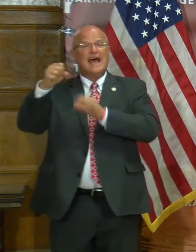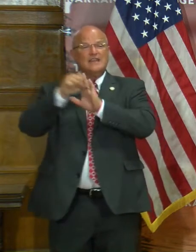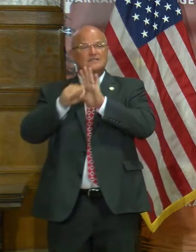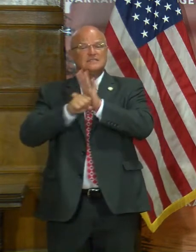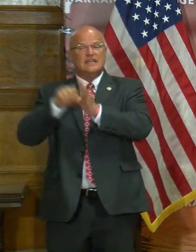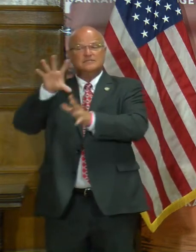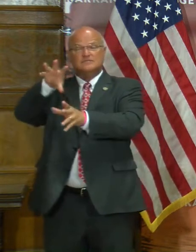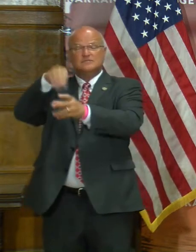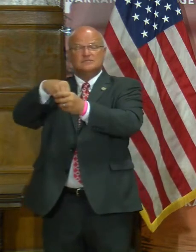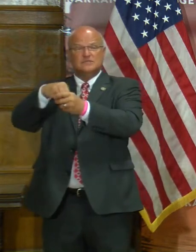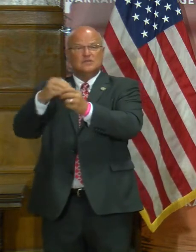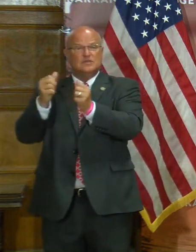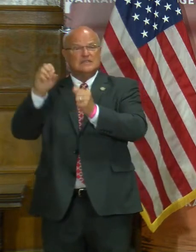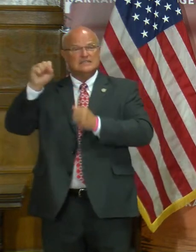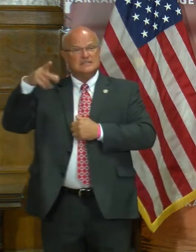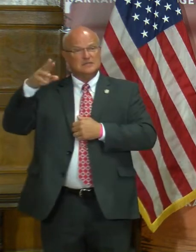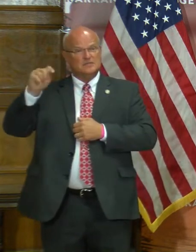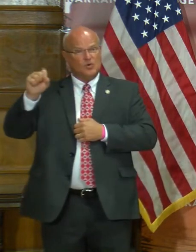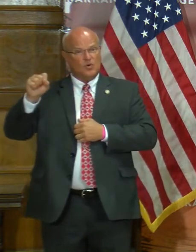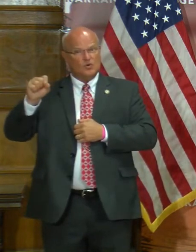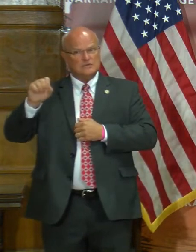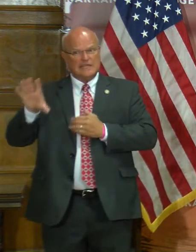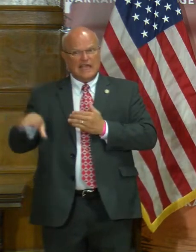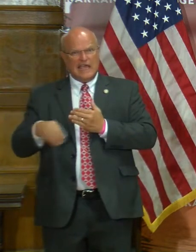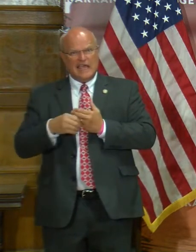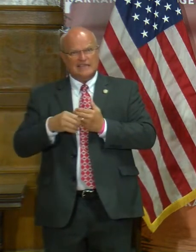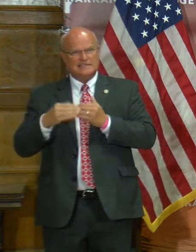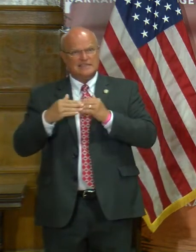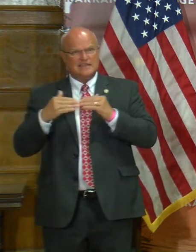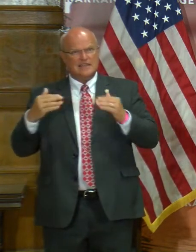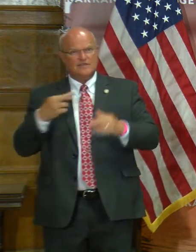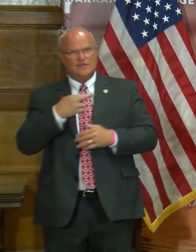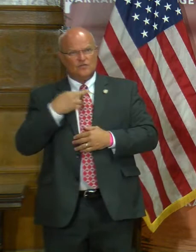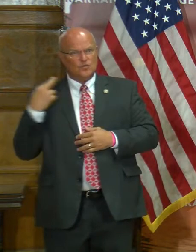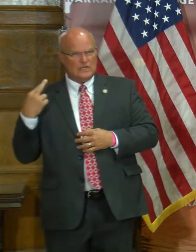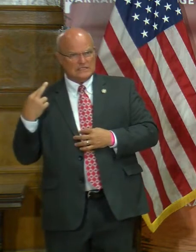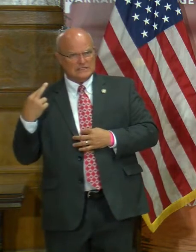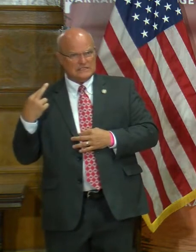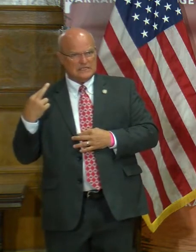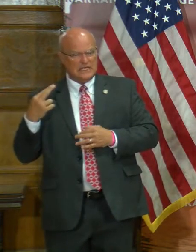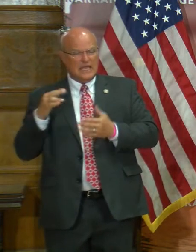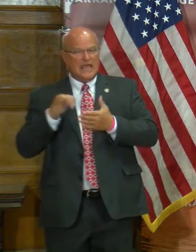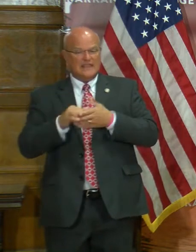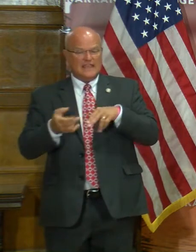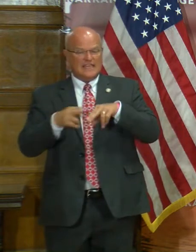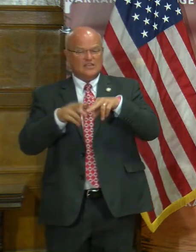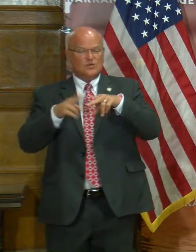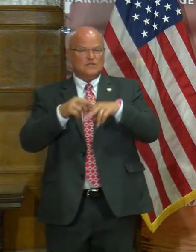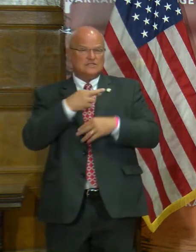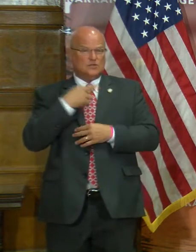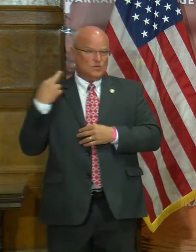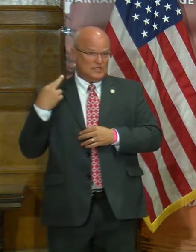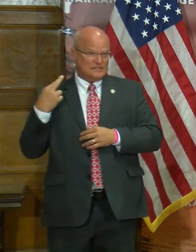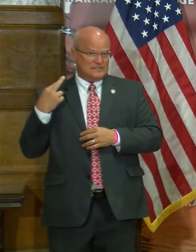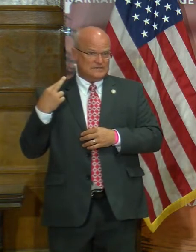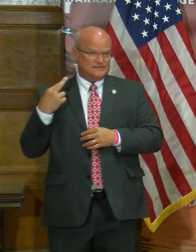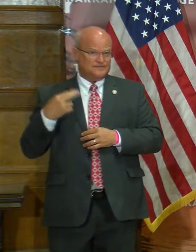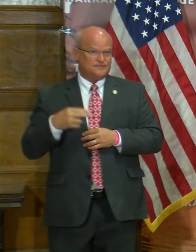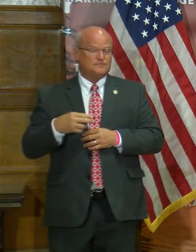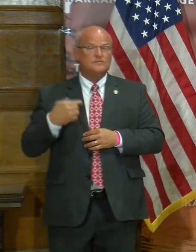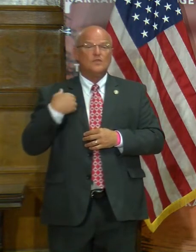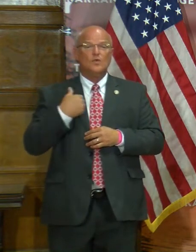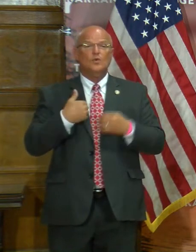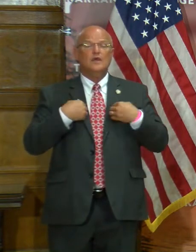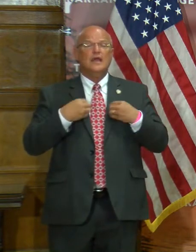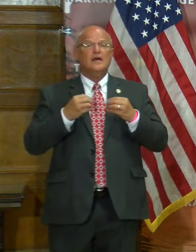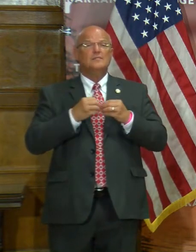to participate in sports, which adds another level of risk, and that increases the risk. We have